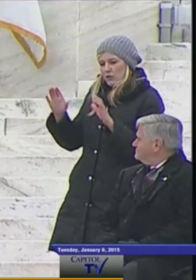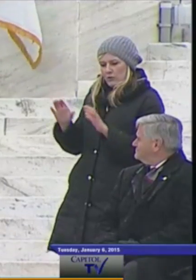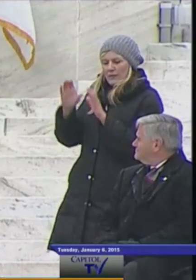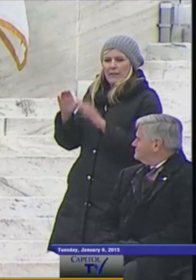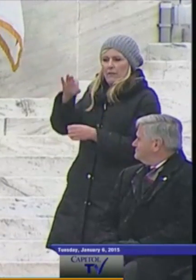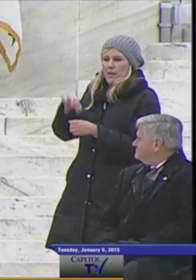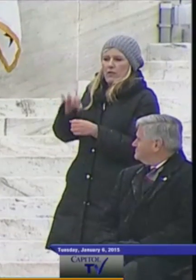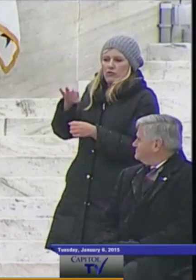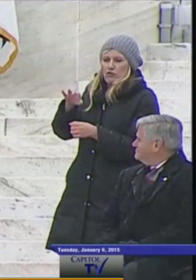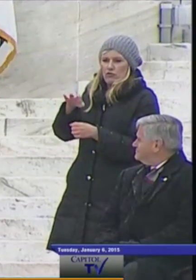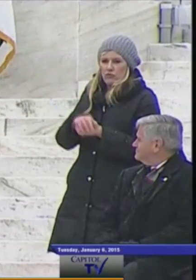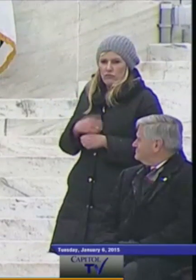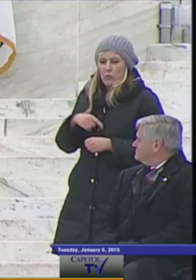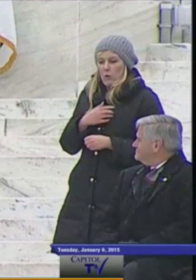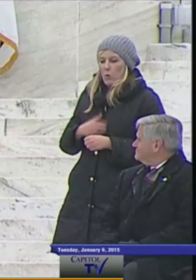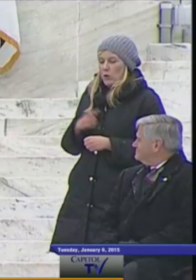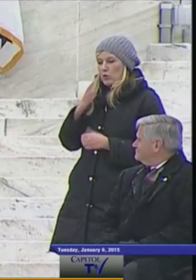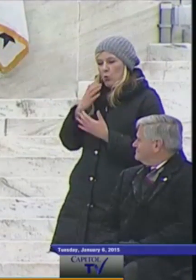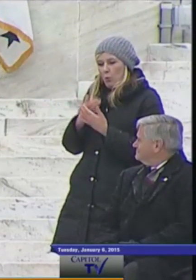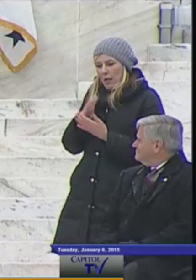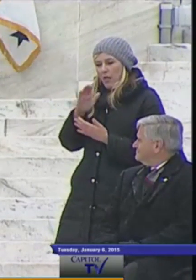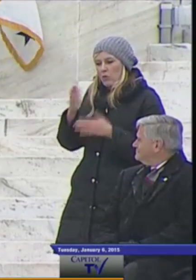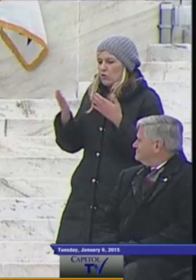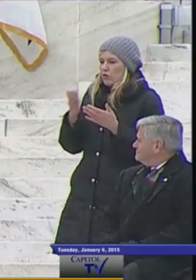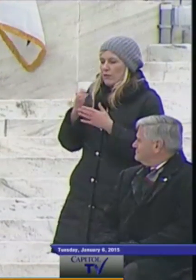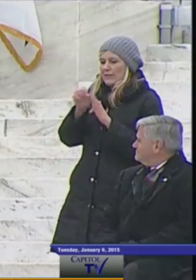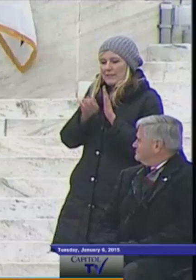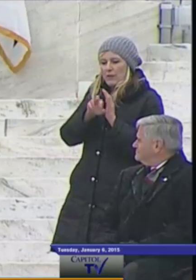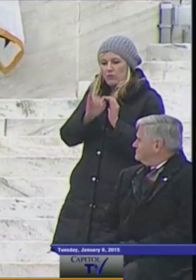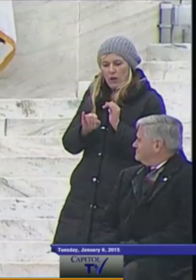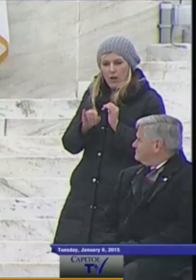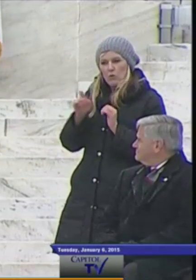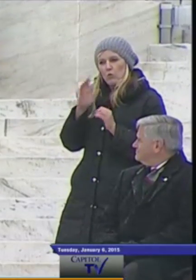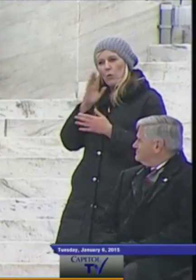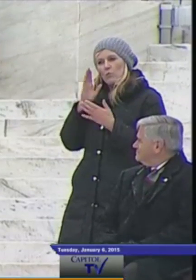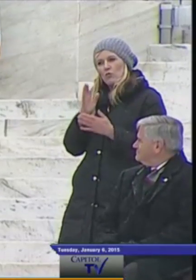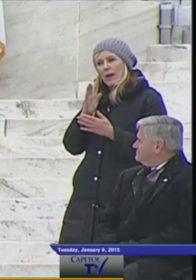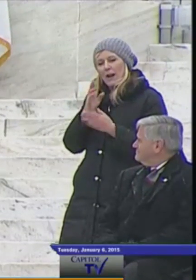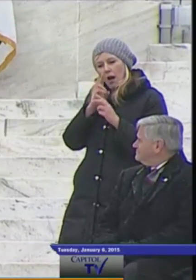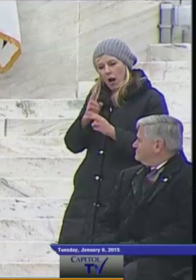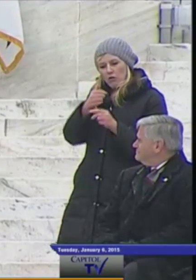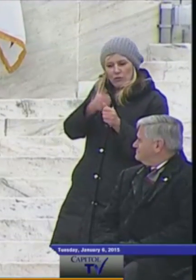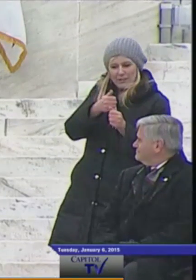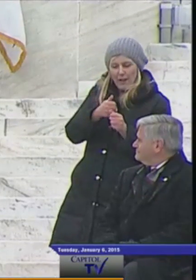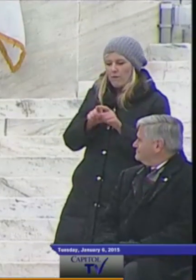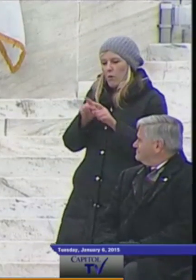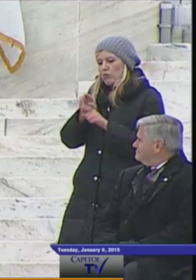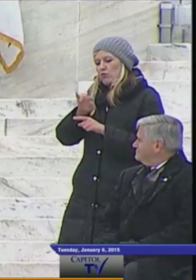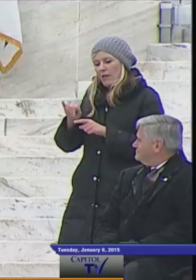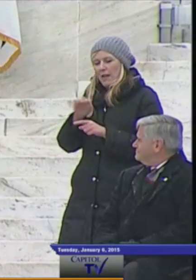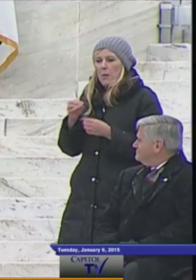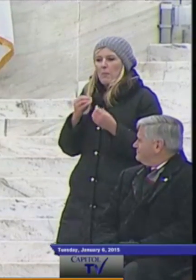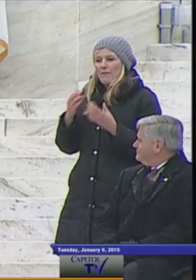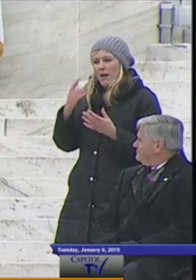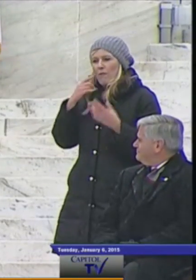of election. We wish you well in your service to the state, that you bring honor to yourself and to the state, and provide for the